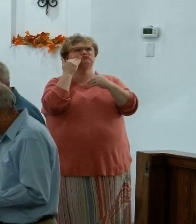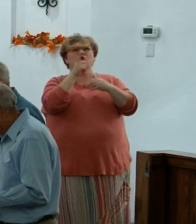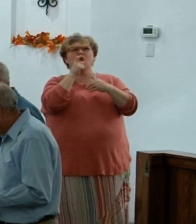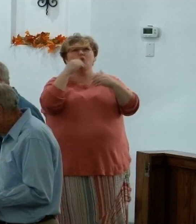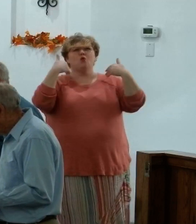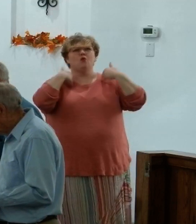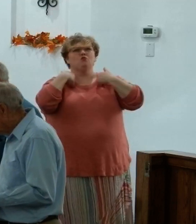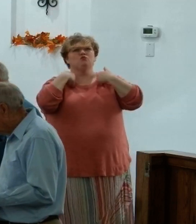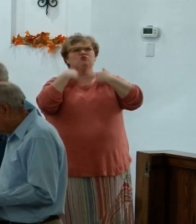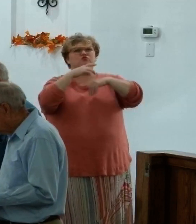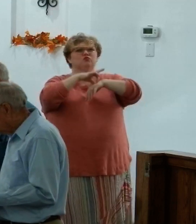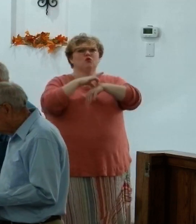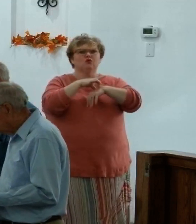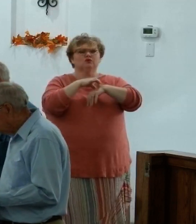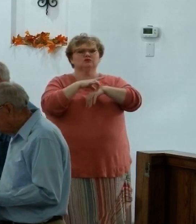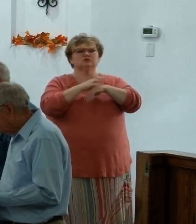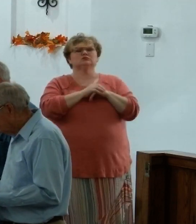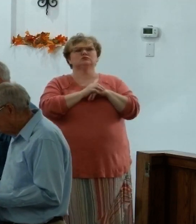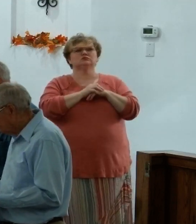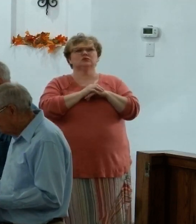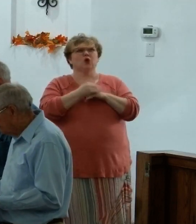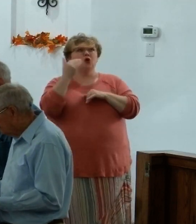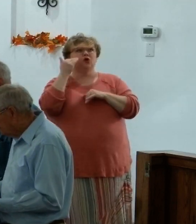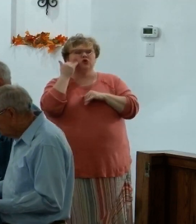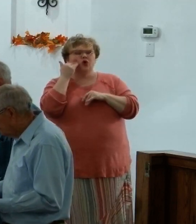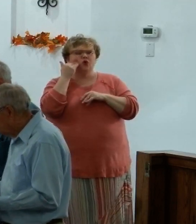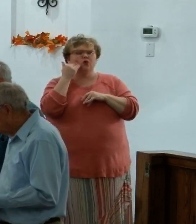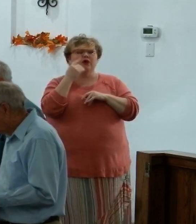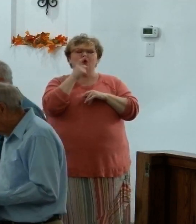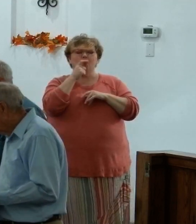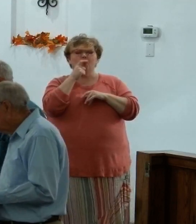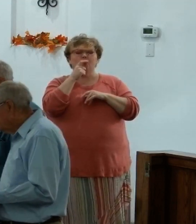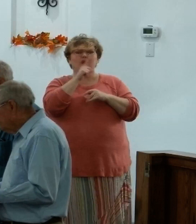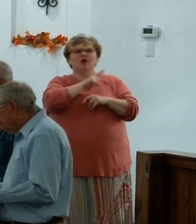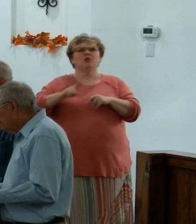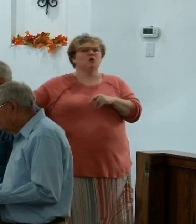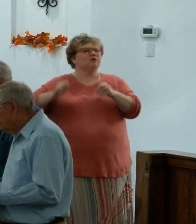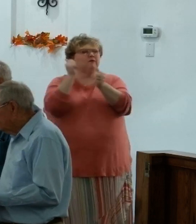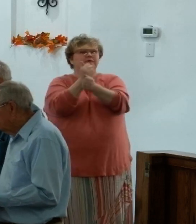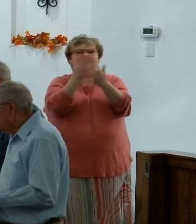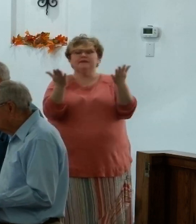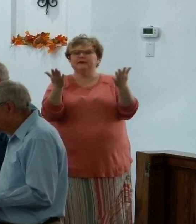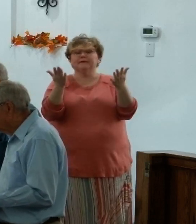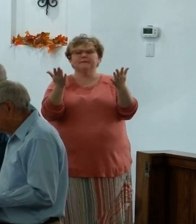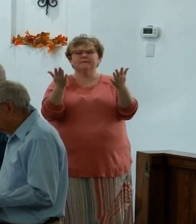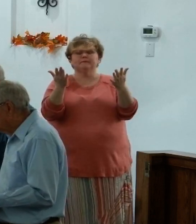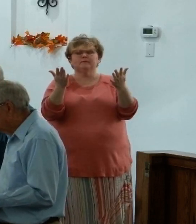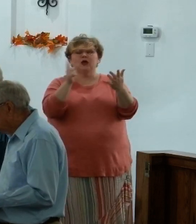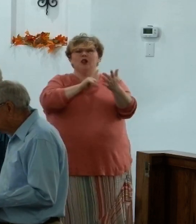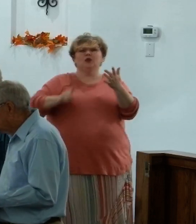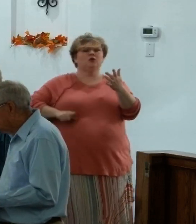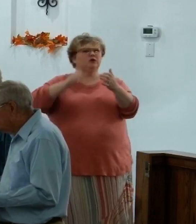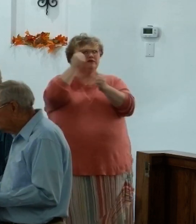earth really is, knowing who is truly Lord of all things, and who is Lord of all who live on this